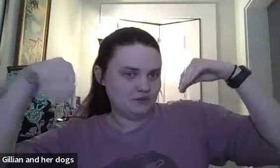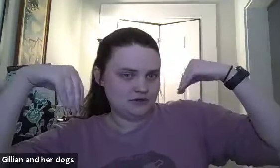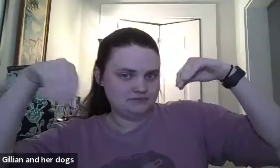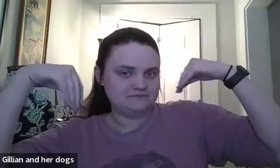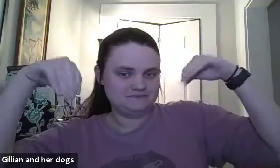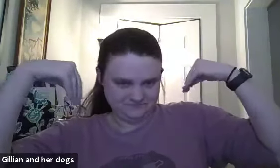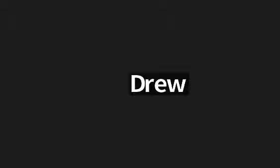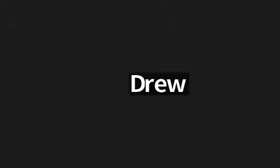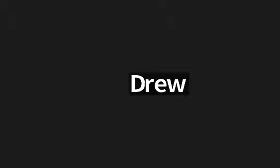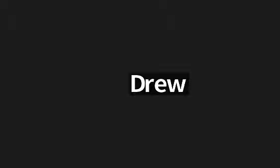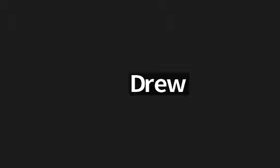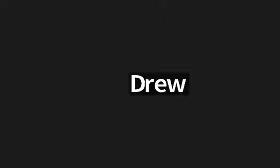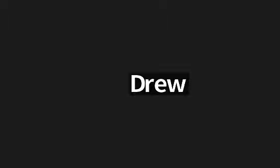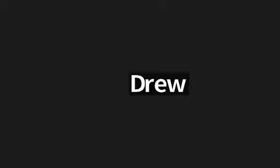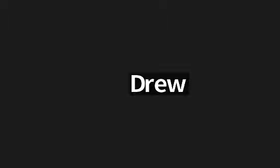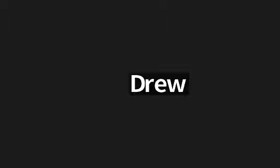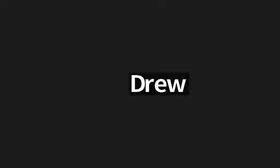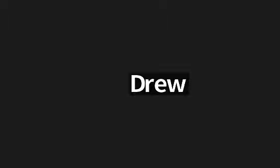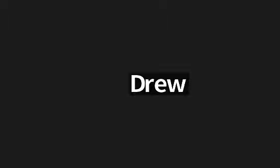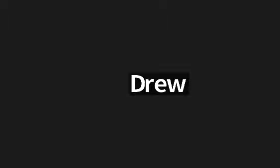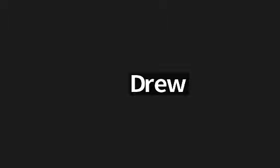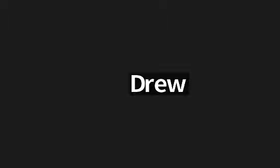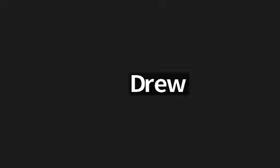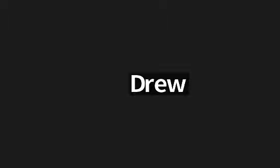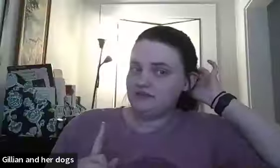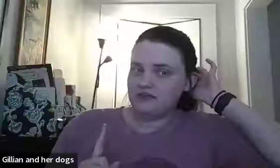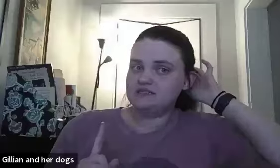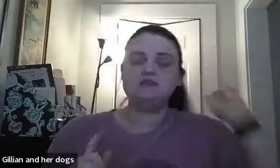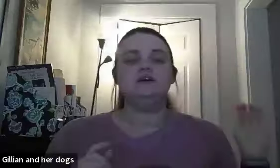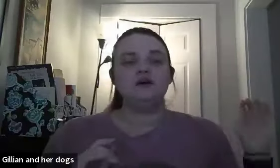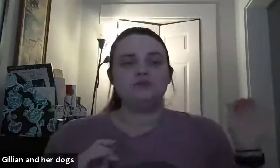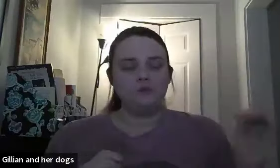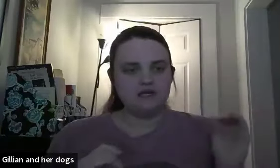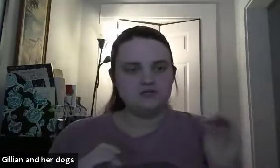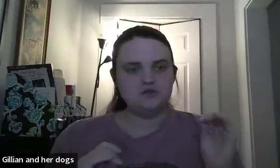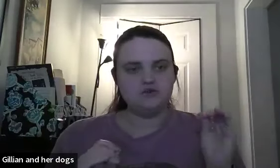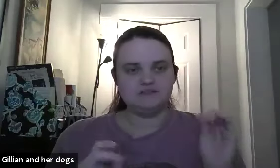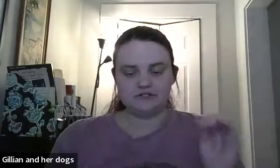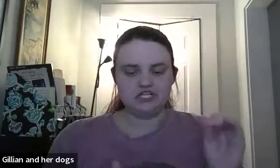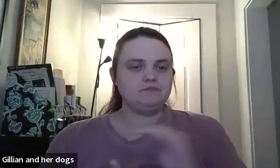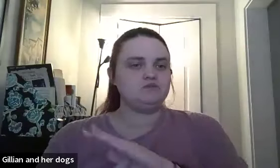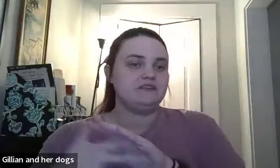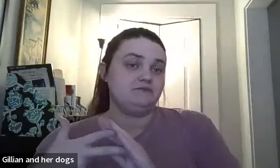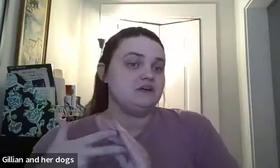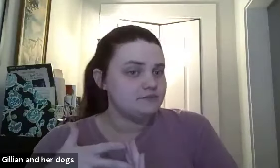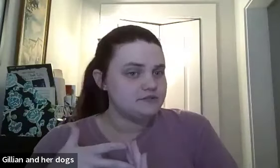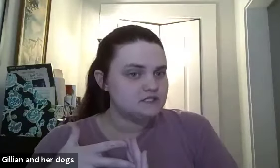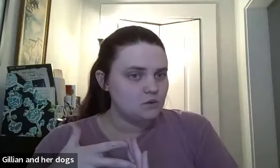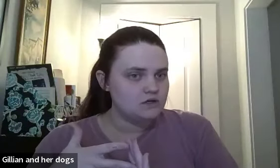store. Okay. Thank you. Now with this, the way you differentiate between the different types of